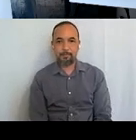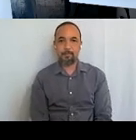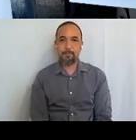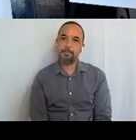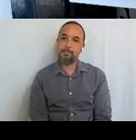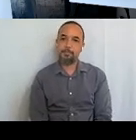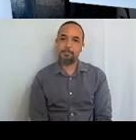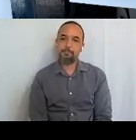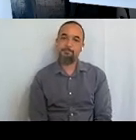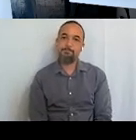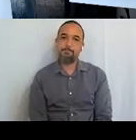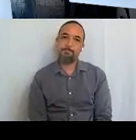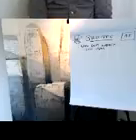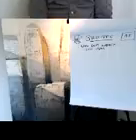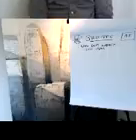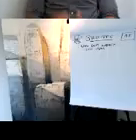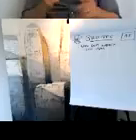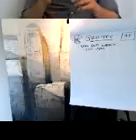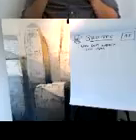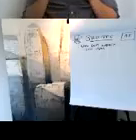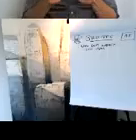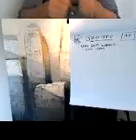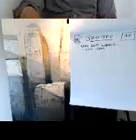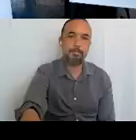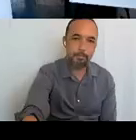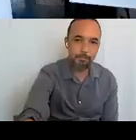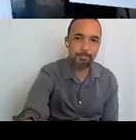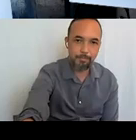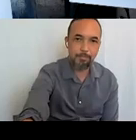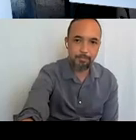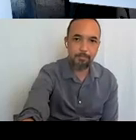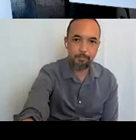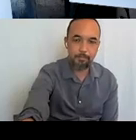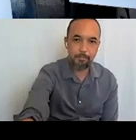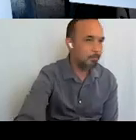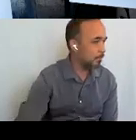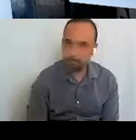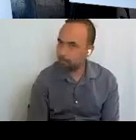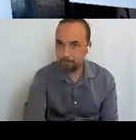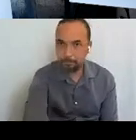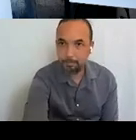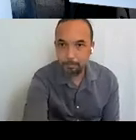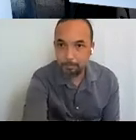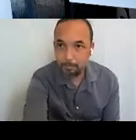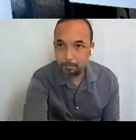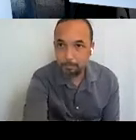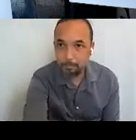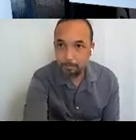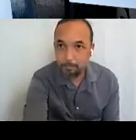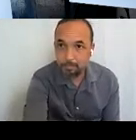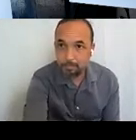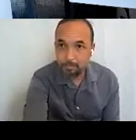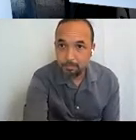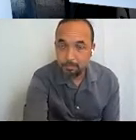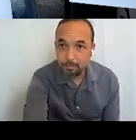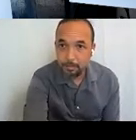That way it will all make sense. Okay, if you can spotlight Berto. So let's talk about claiming items for a second.